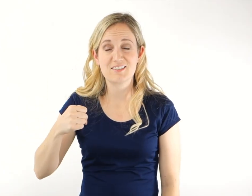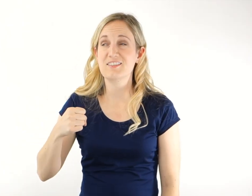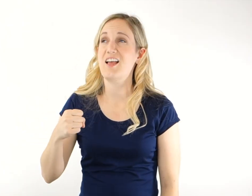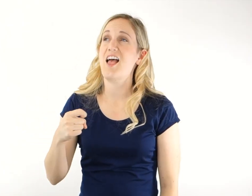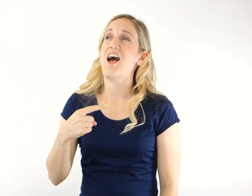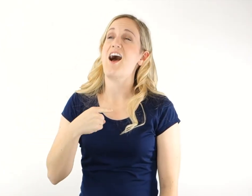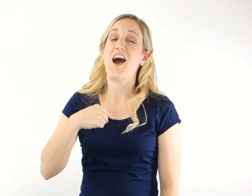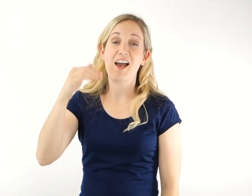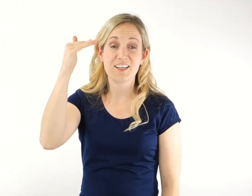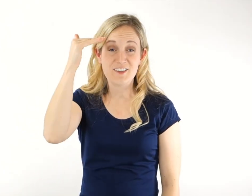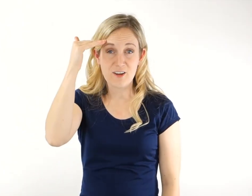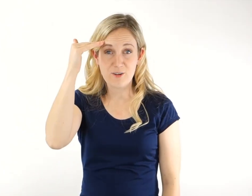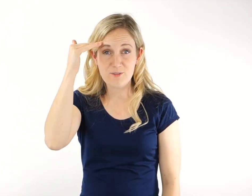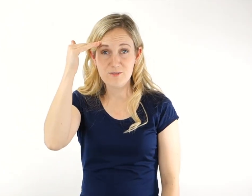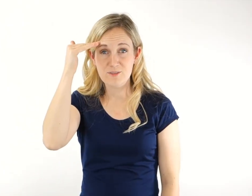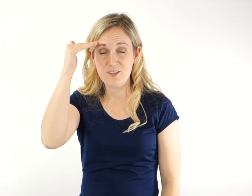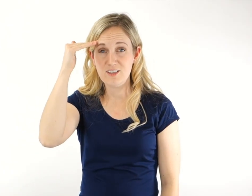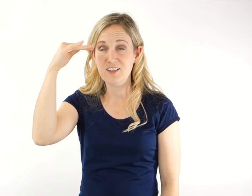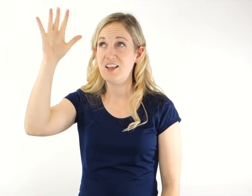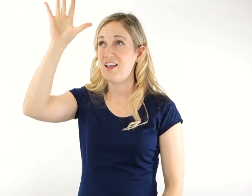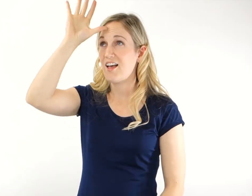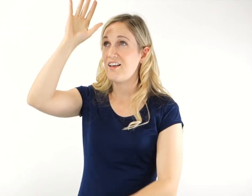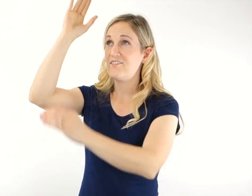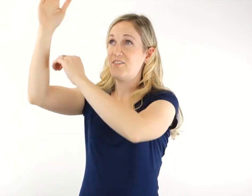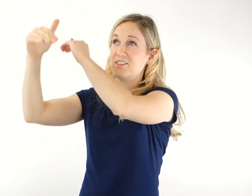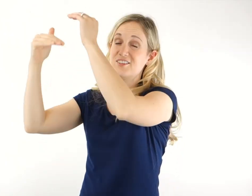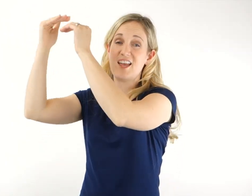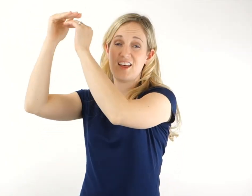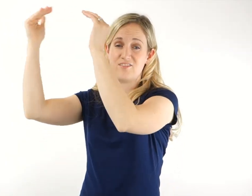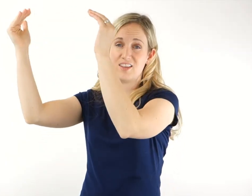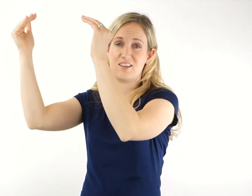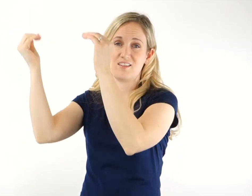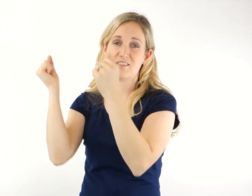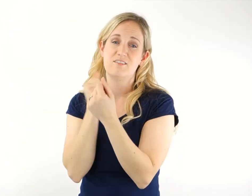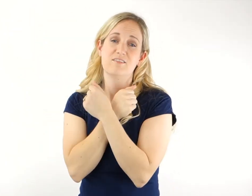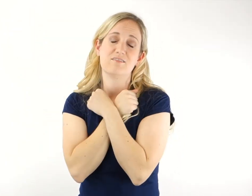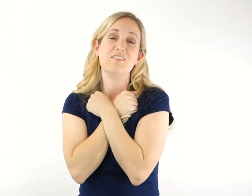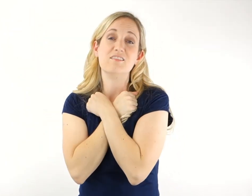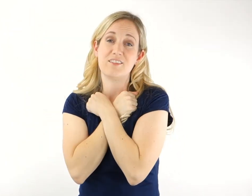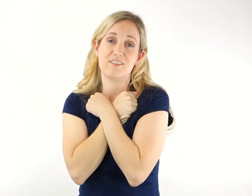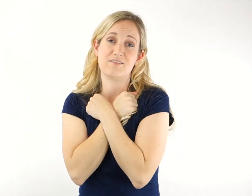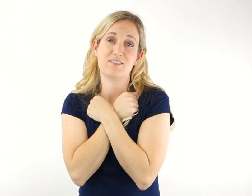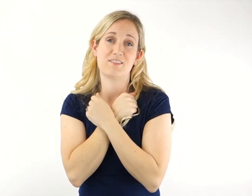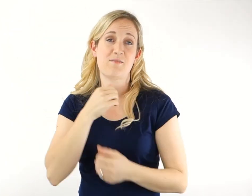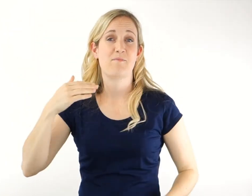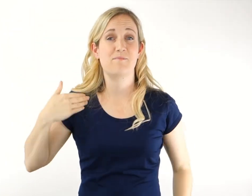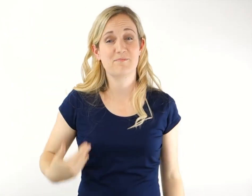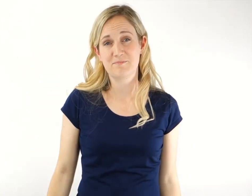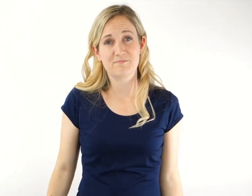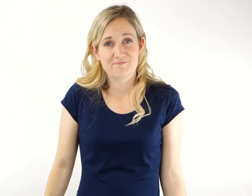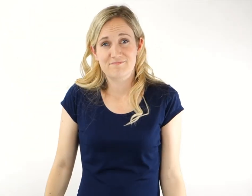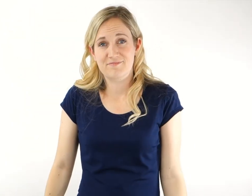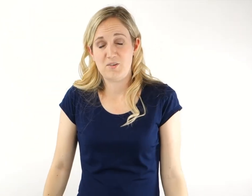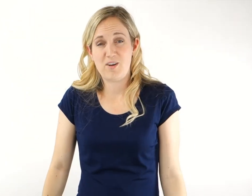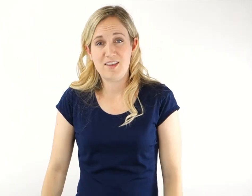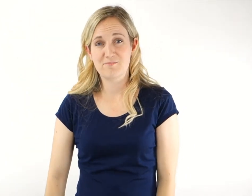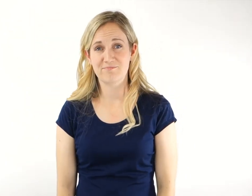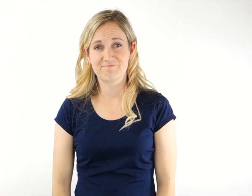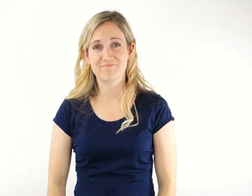yes, I know Father in heaven loves who I am